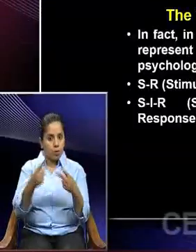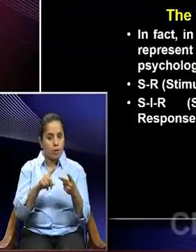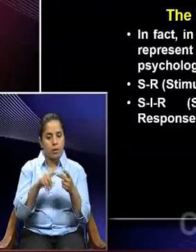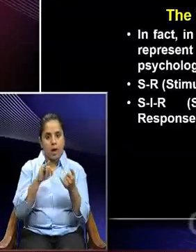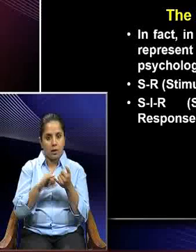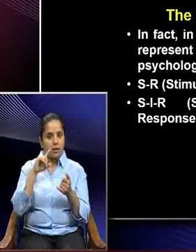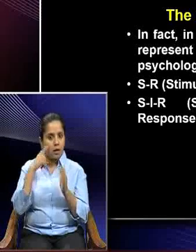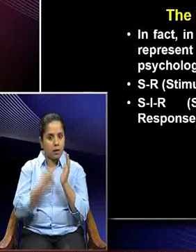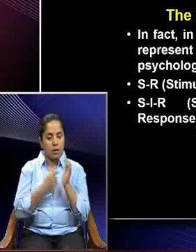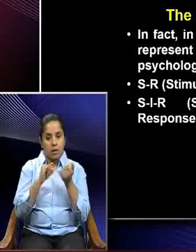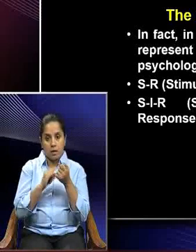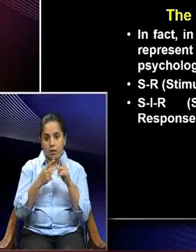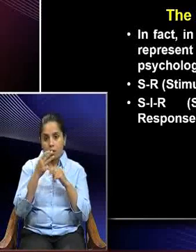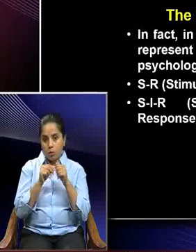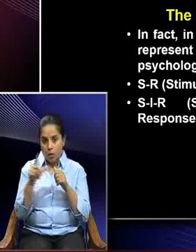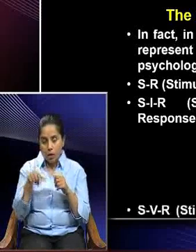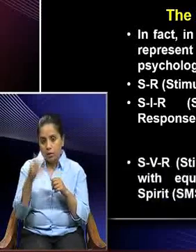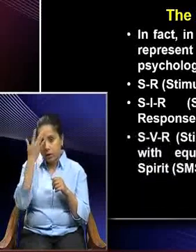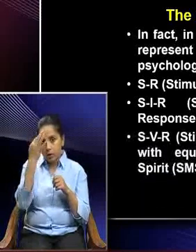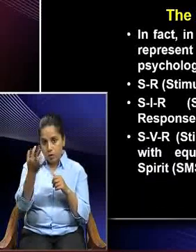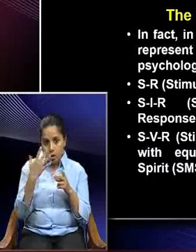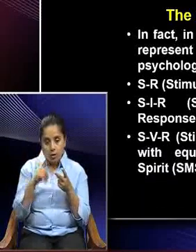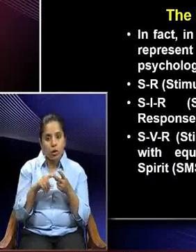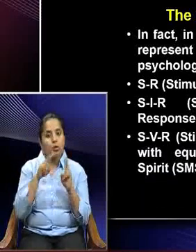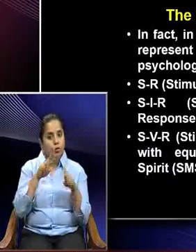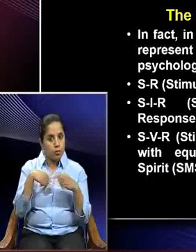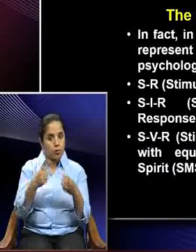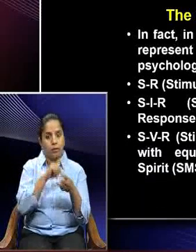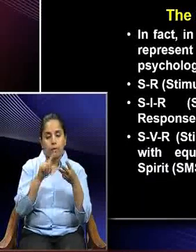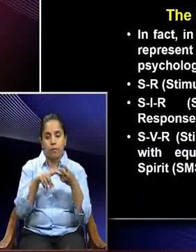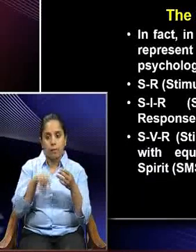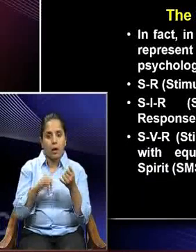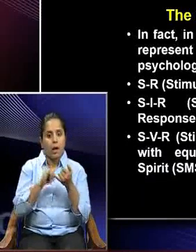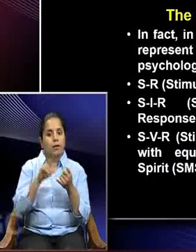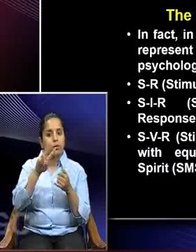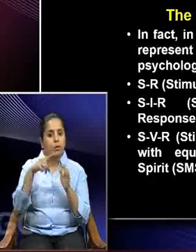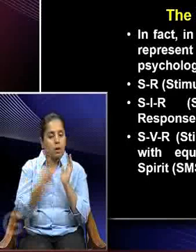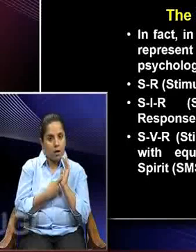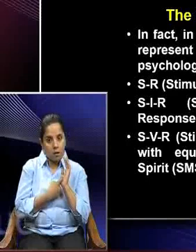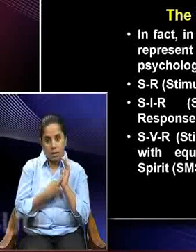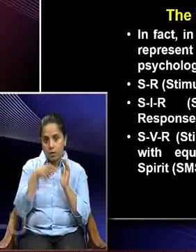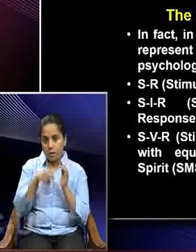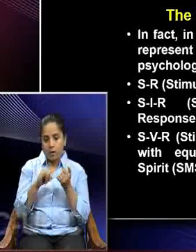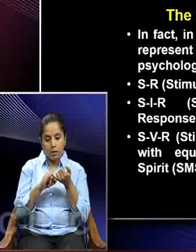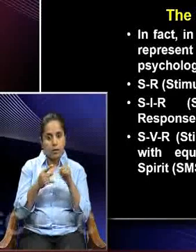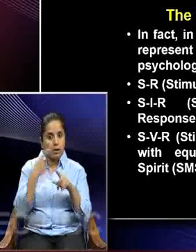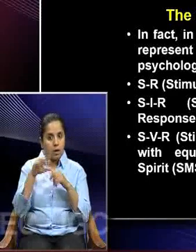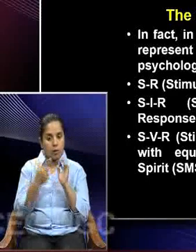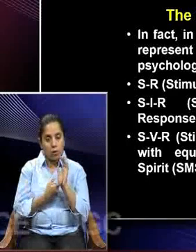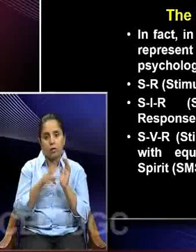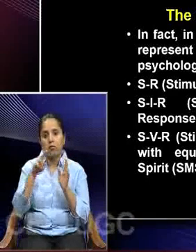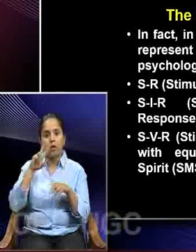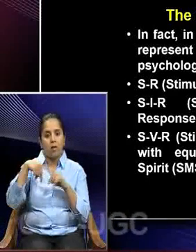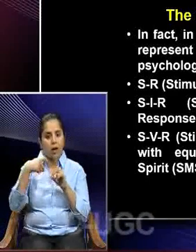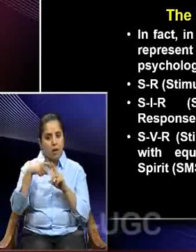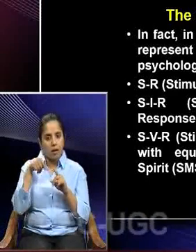is stimulus intelligence response. And third one is SVR, that is stimulus vivek, and here